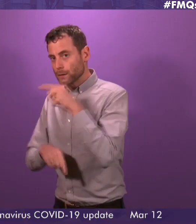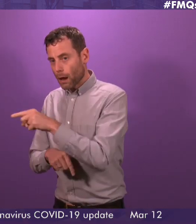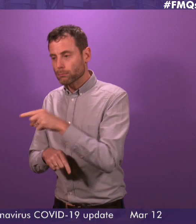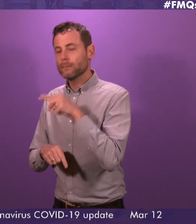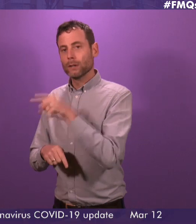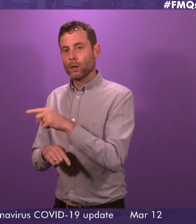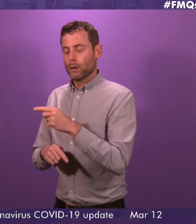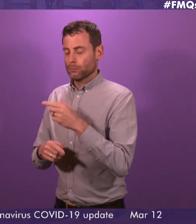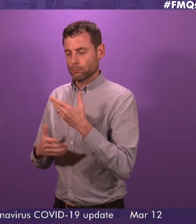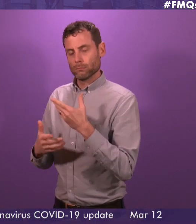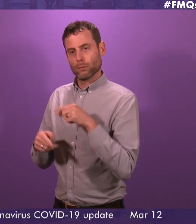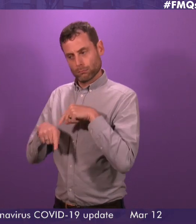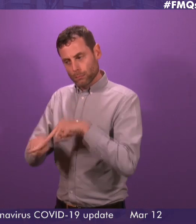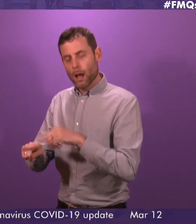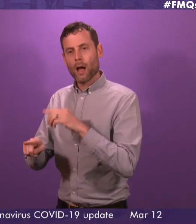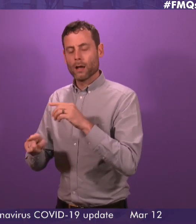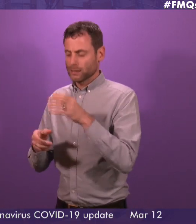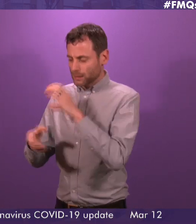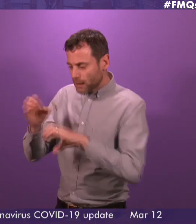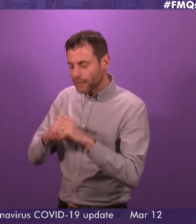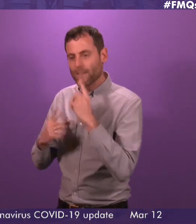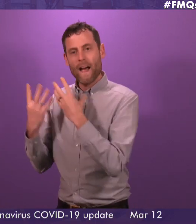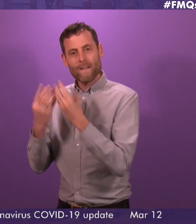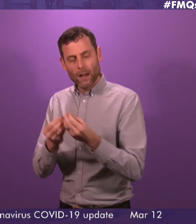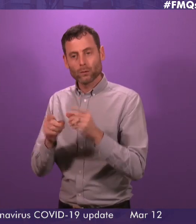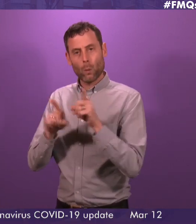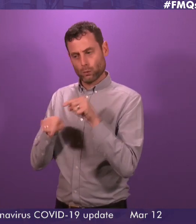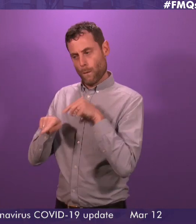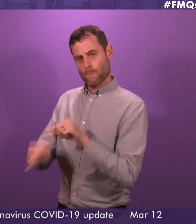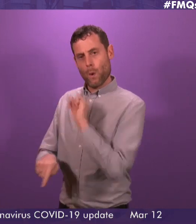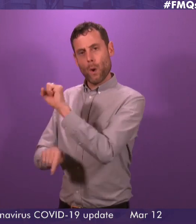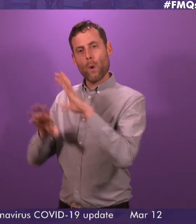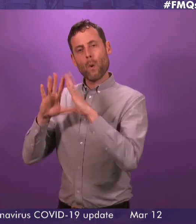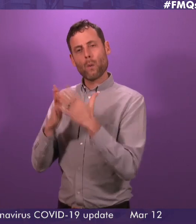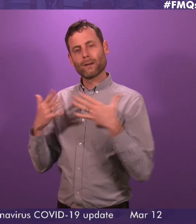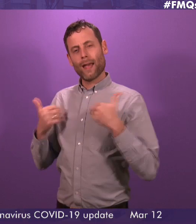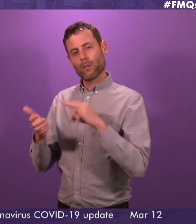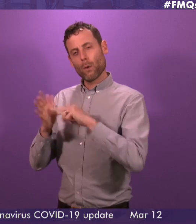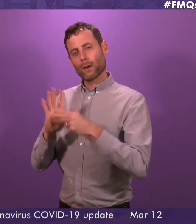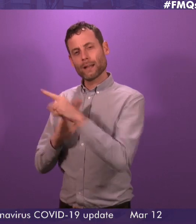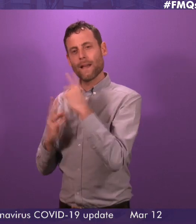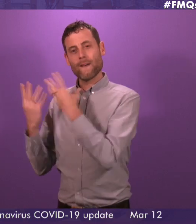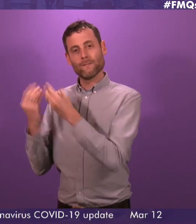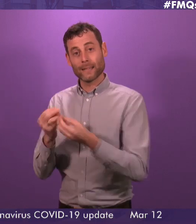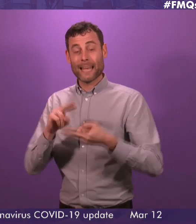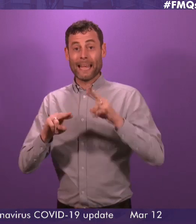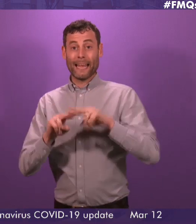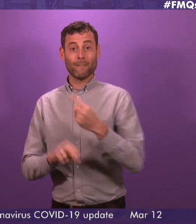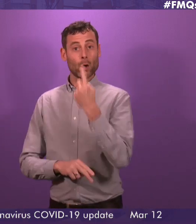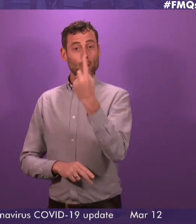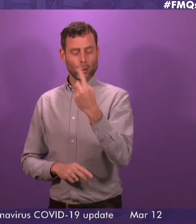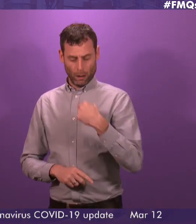and coincides with the World Health Organization advice. If you are in that category and the symptoms are